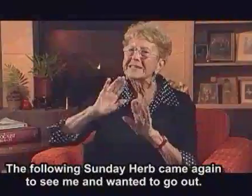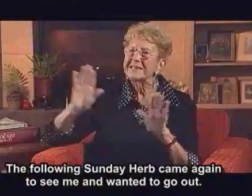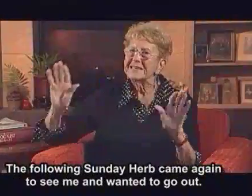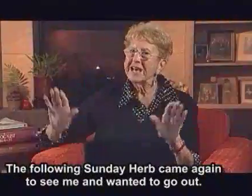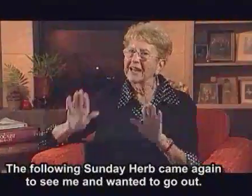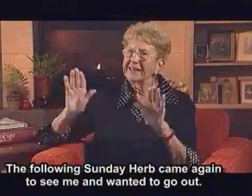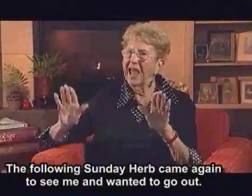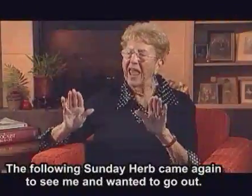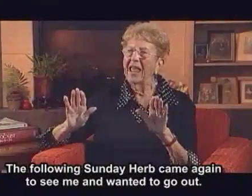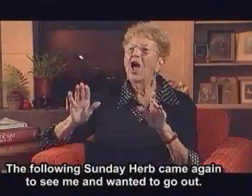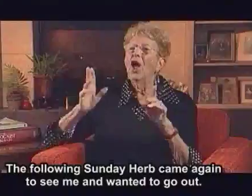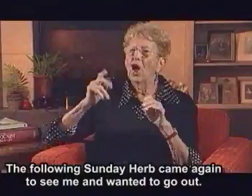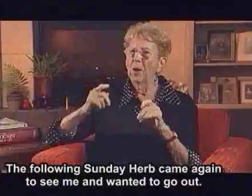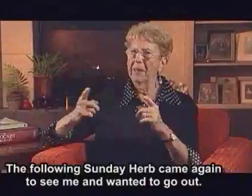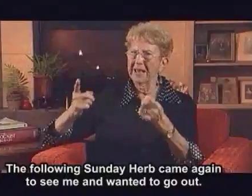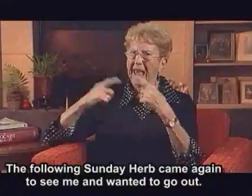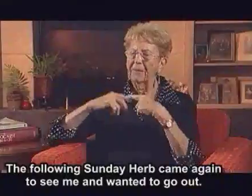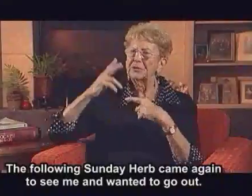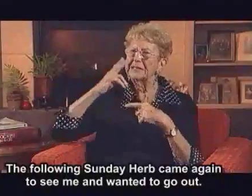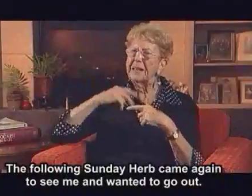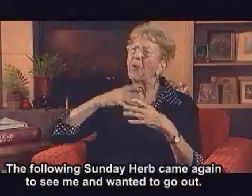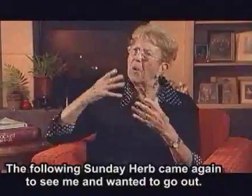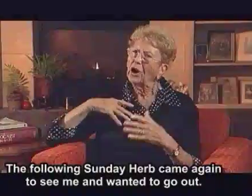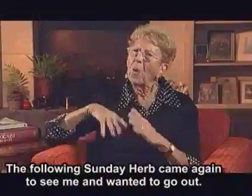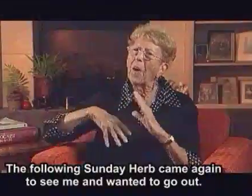Sunday, Herb came again to see me and wanted to go out.